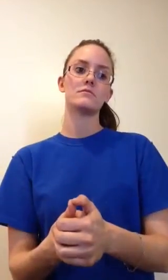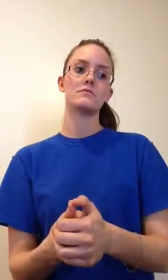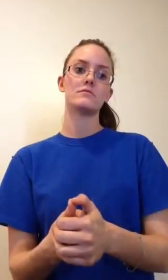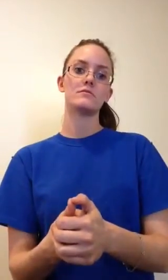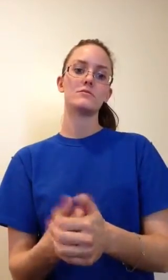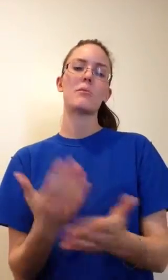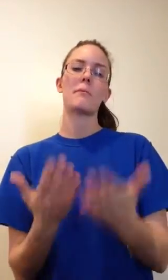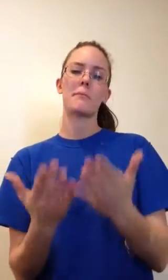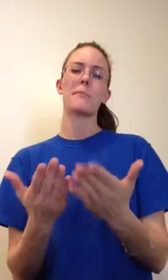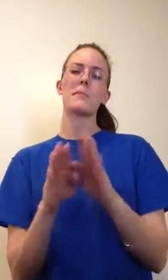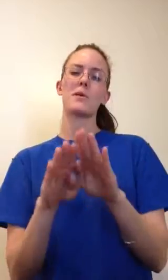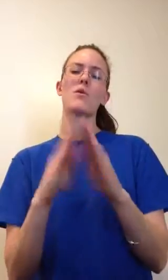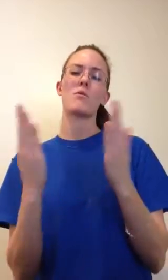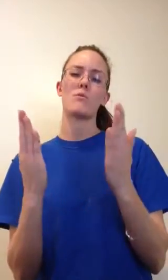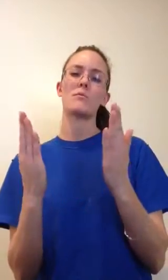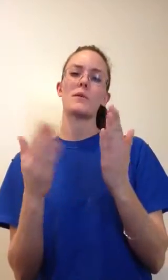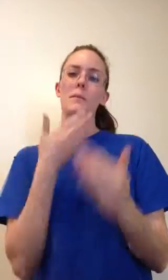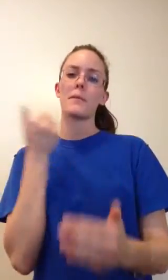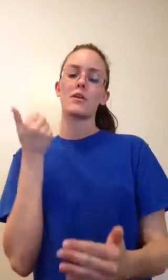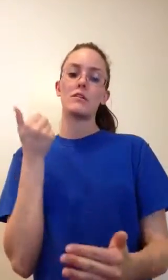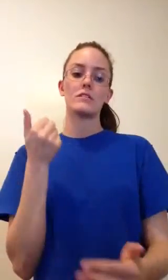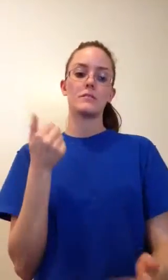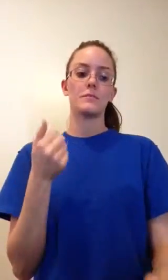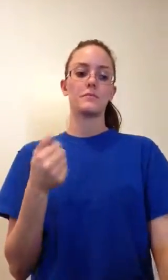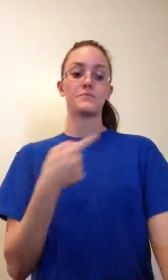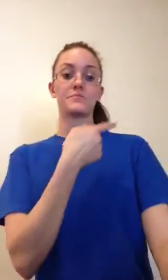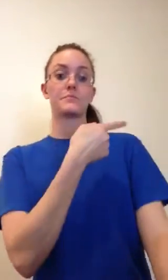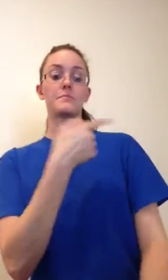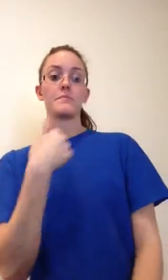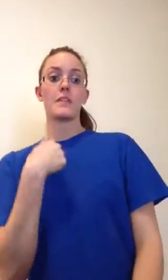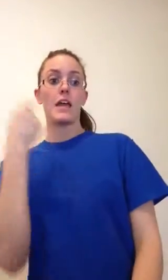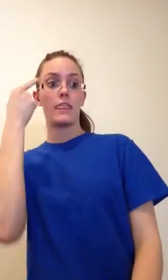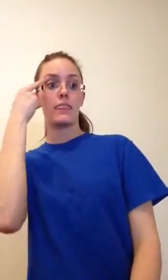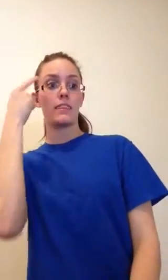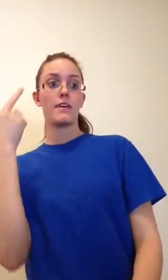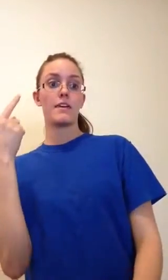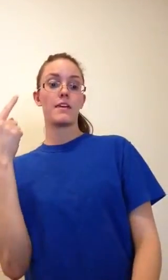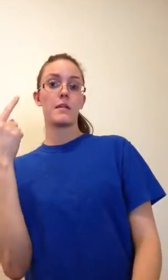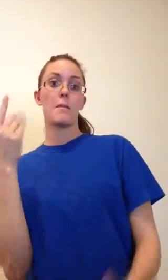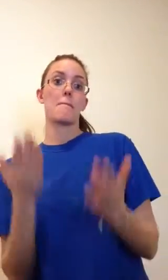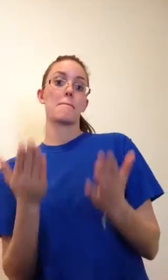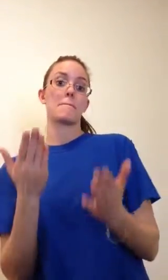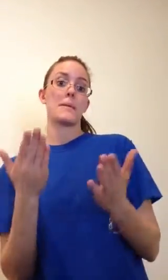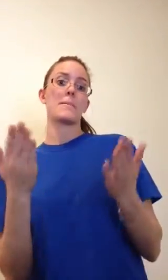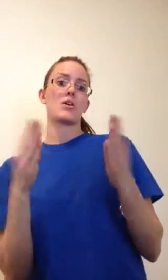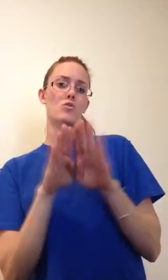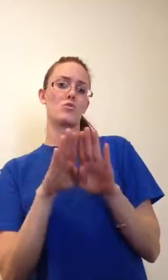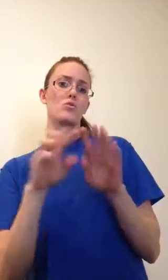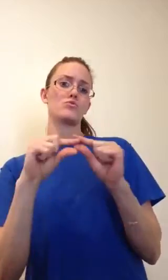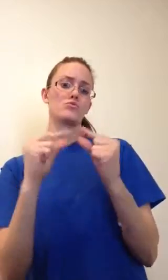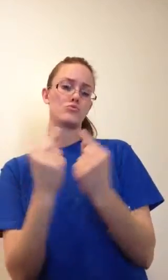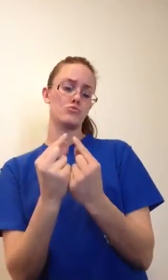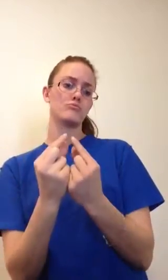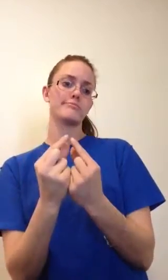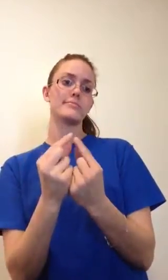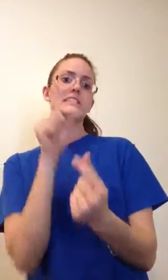I actually was thinking to make it closed because I know a lot of senior citizens are, I don't know if the right word